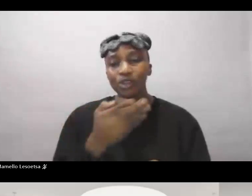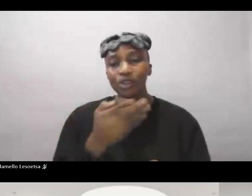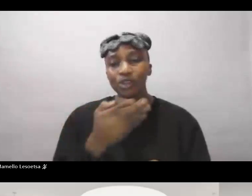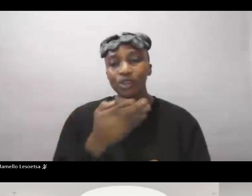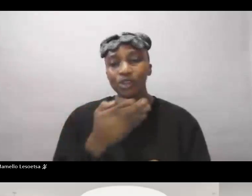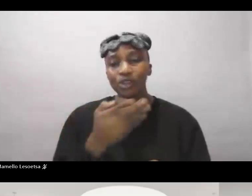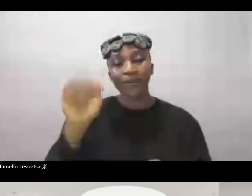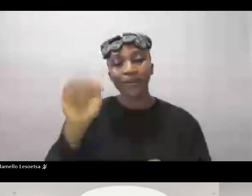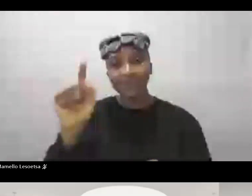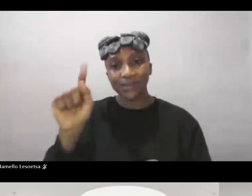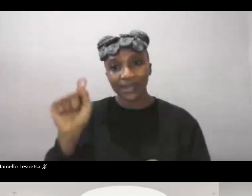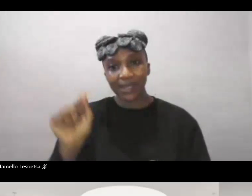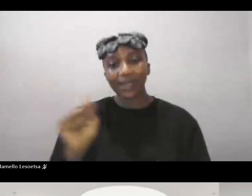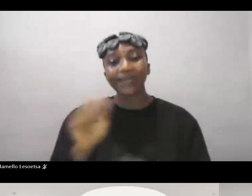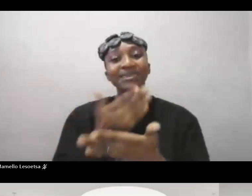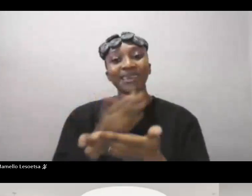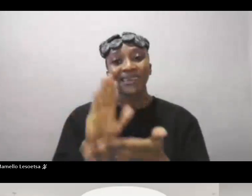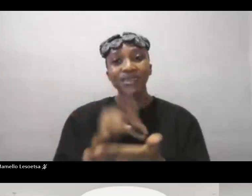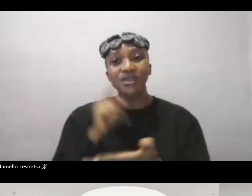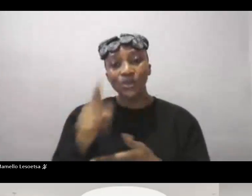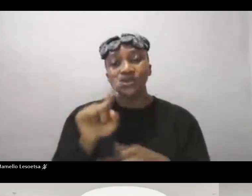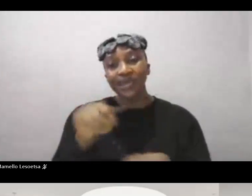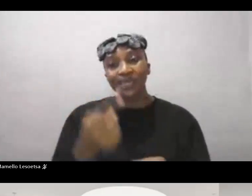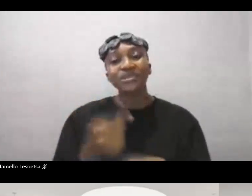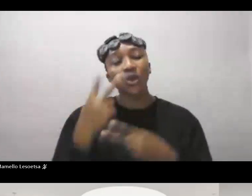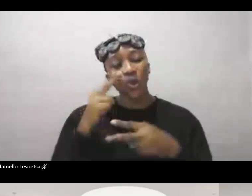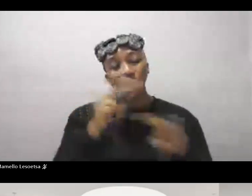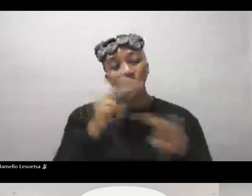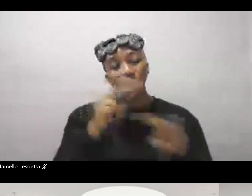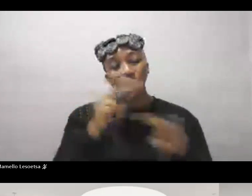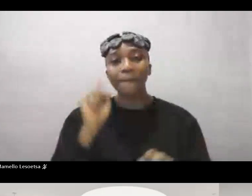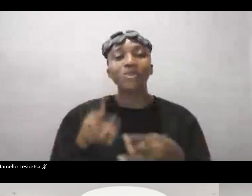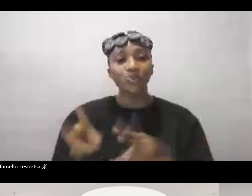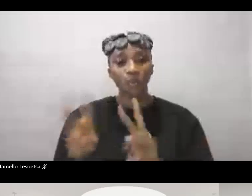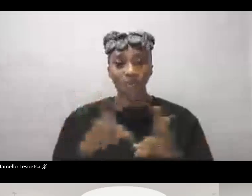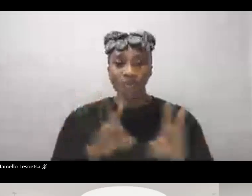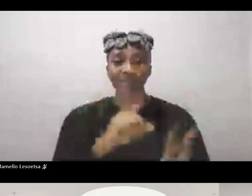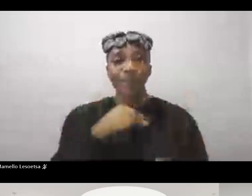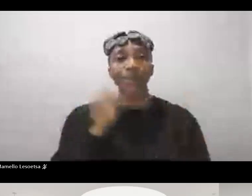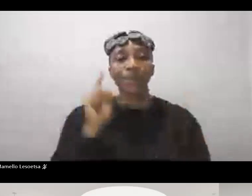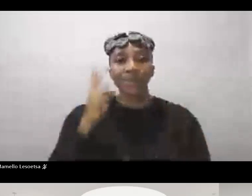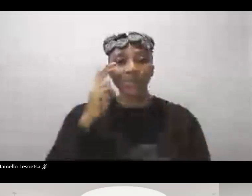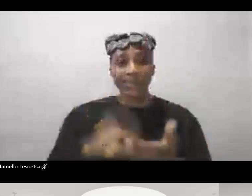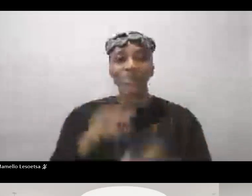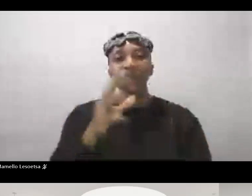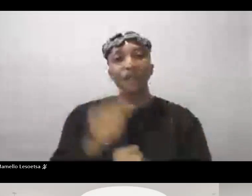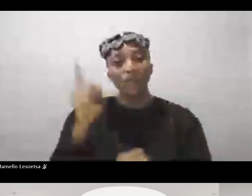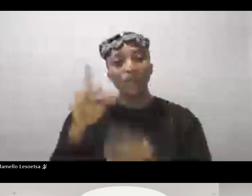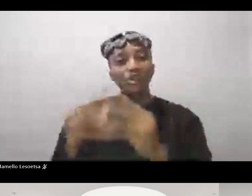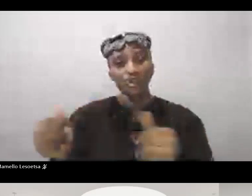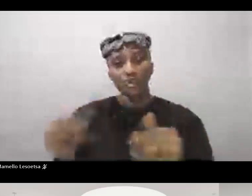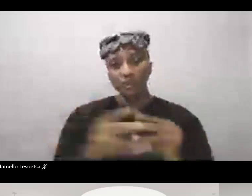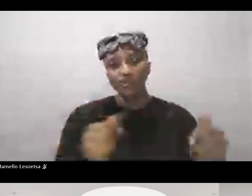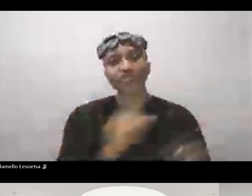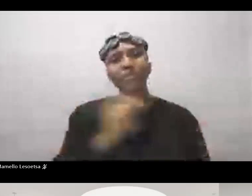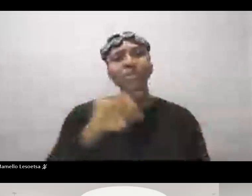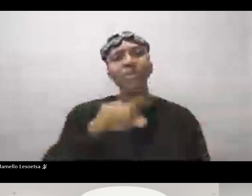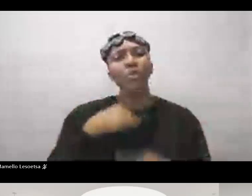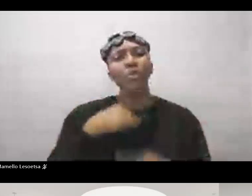to consider as ways in which we need to find solutions for. But when we talk about those